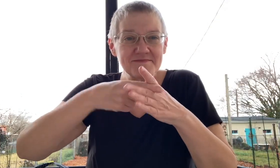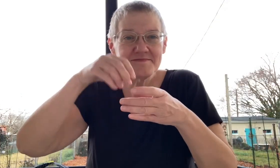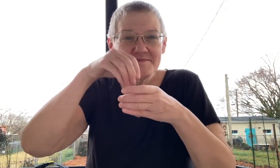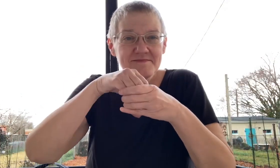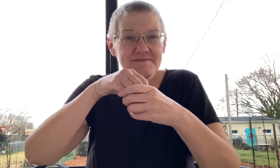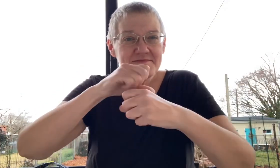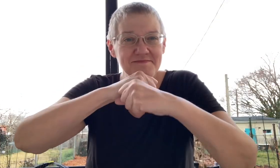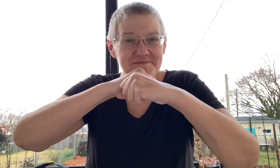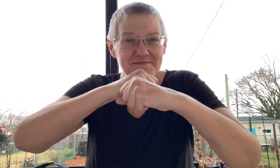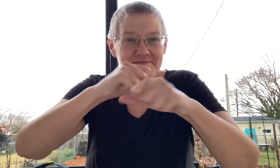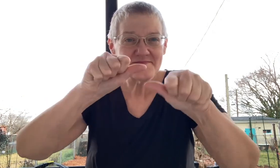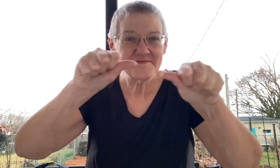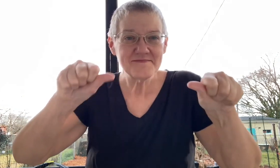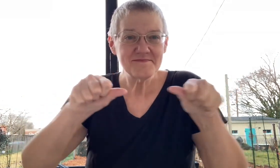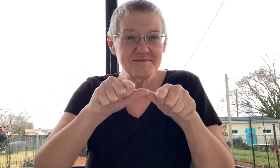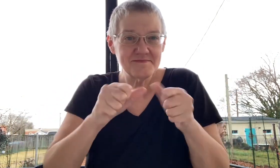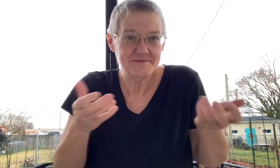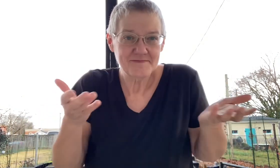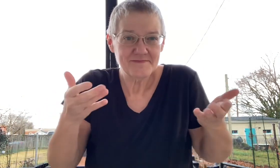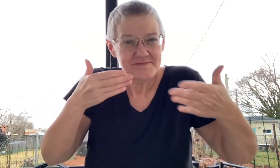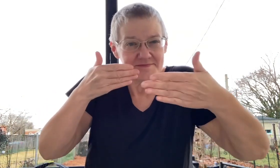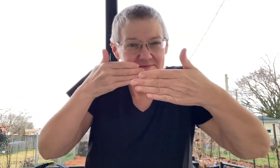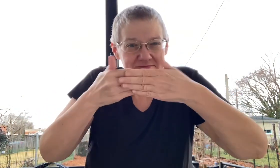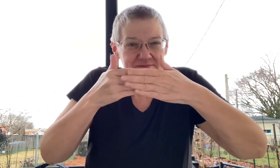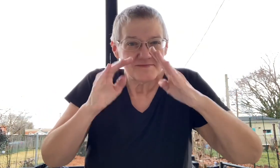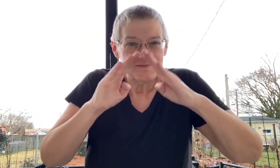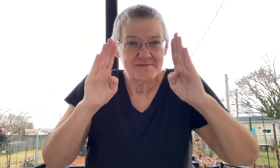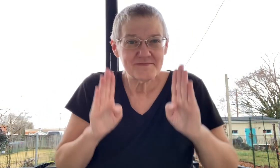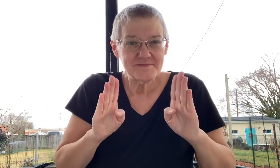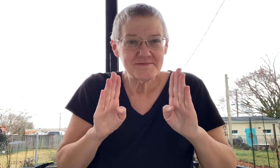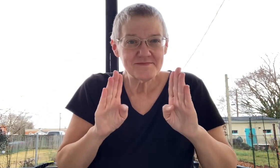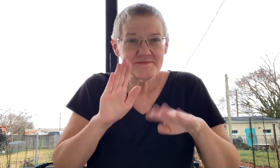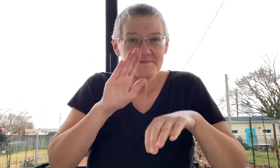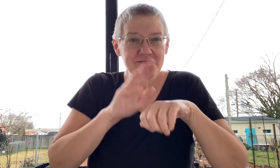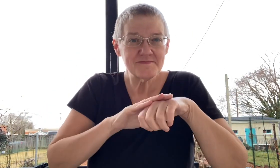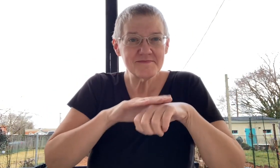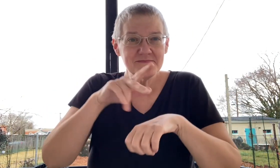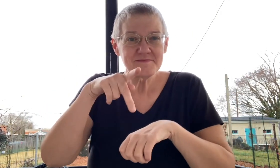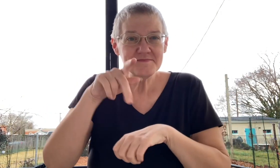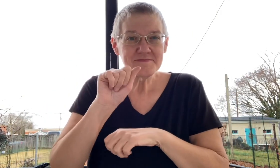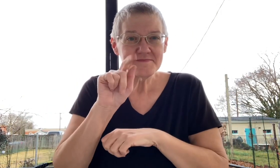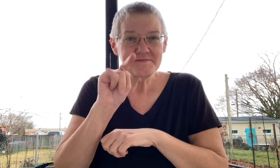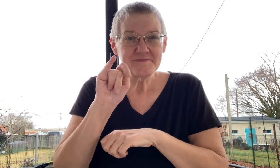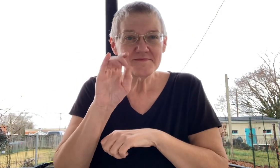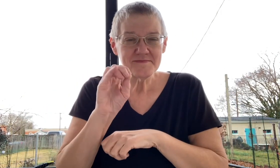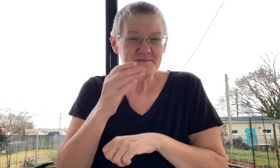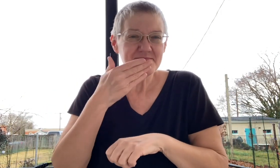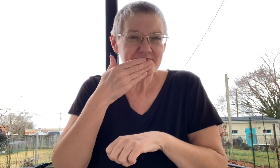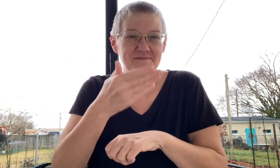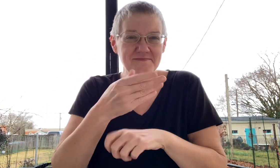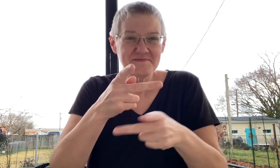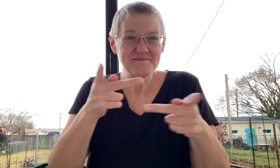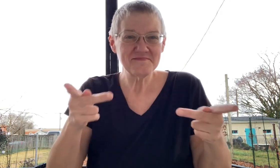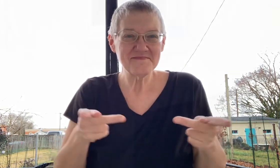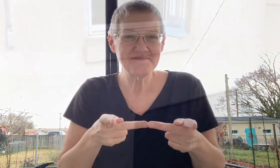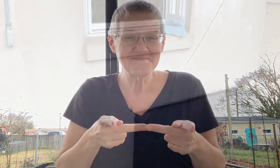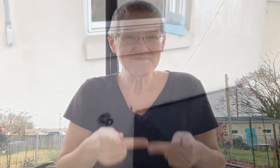Now I need to start them in a protected area. So here close to the house on the patio, that's going to be a